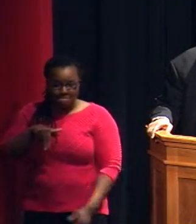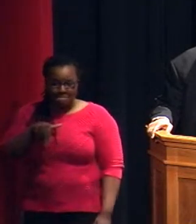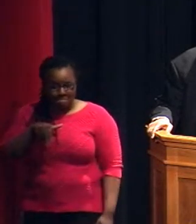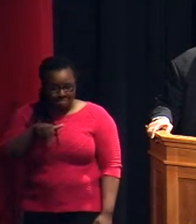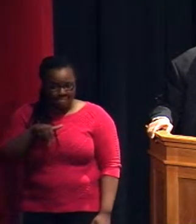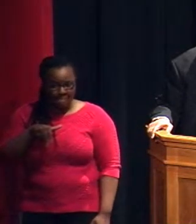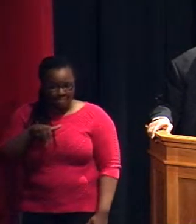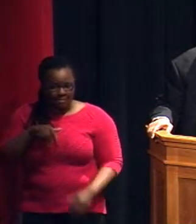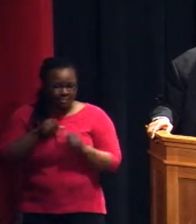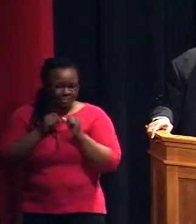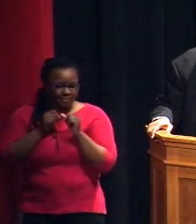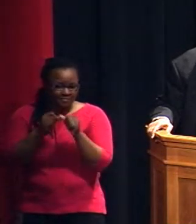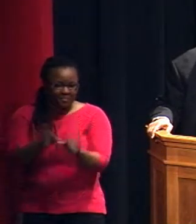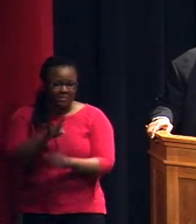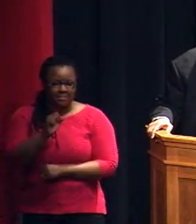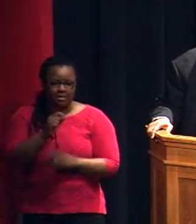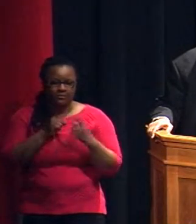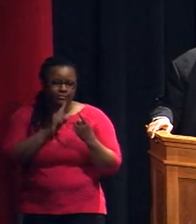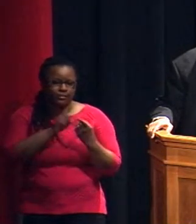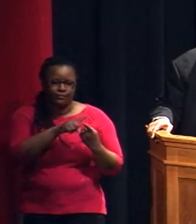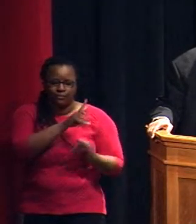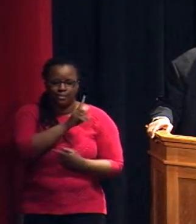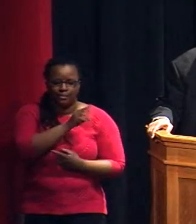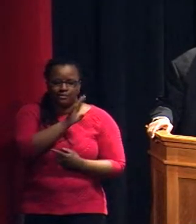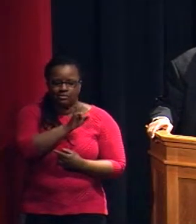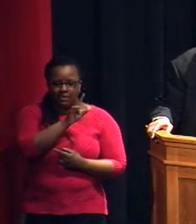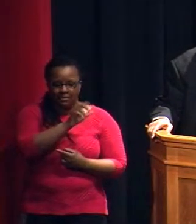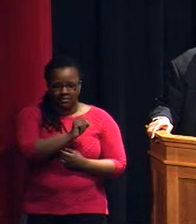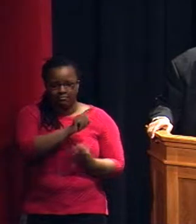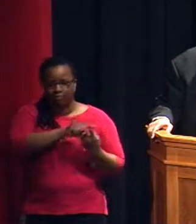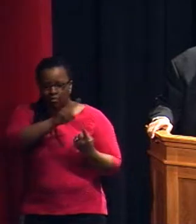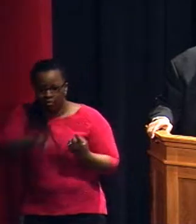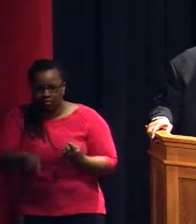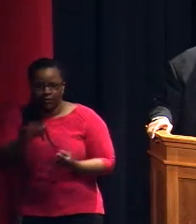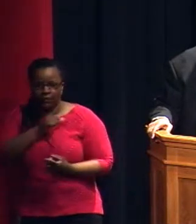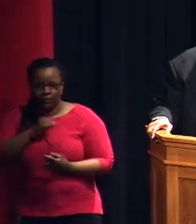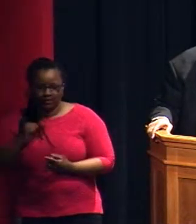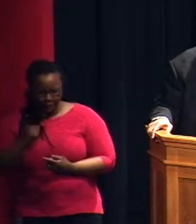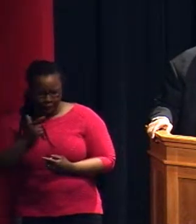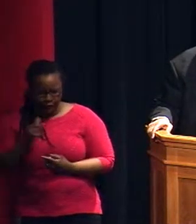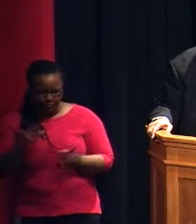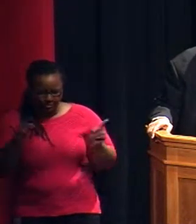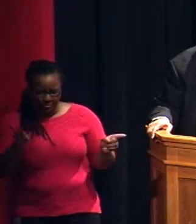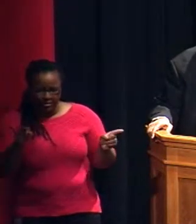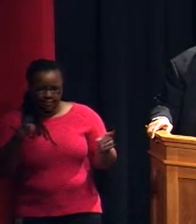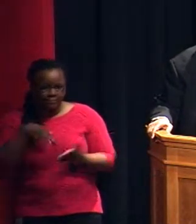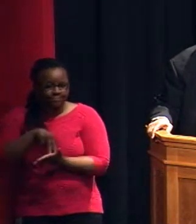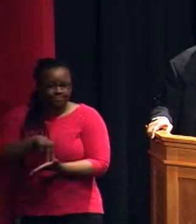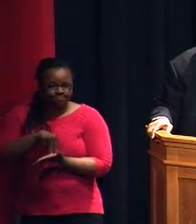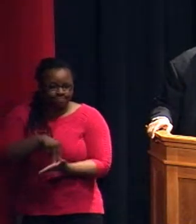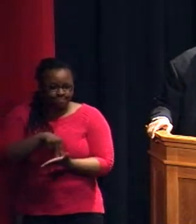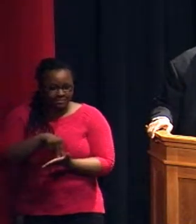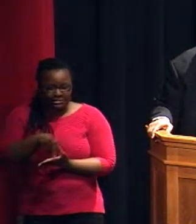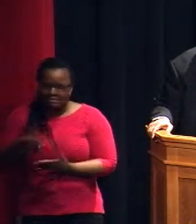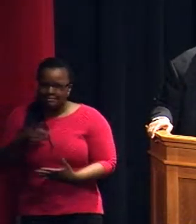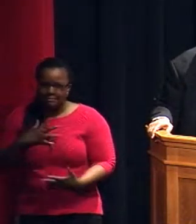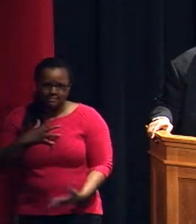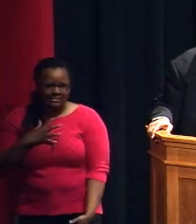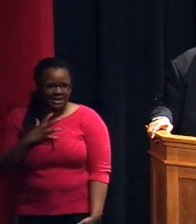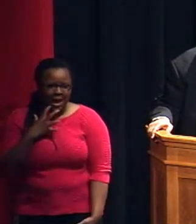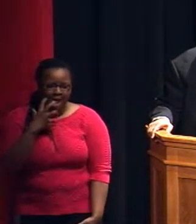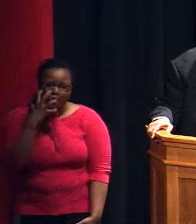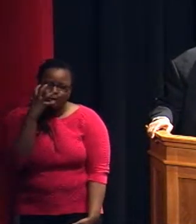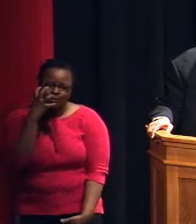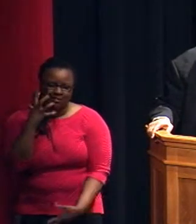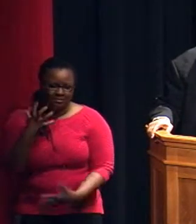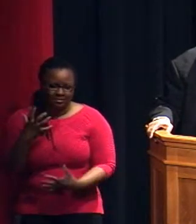He said that it was the angriest he had ever been in his entire life, but he was 15 years old. How many of you know who